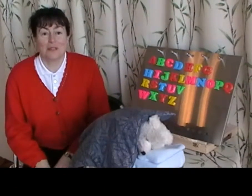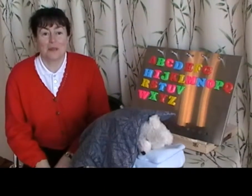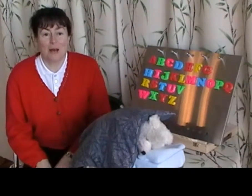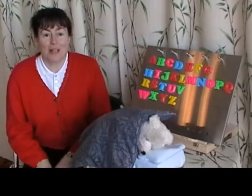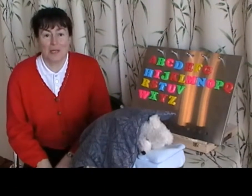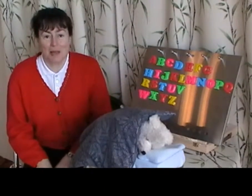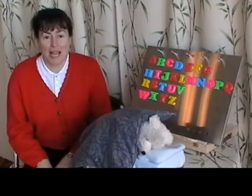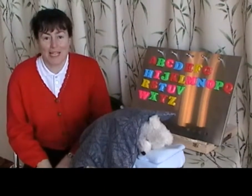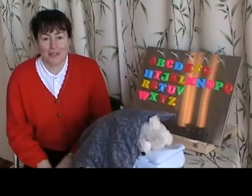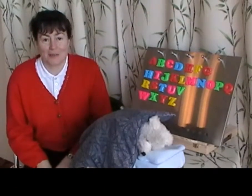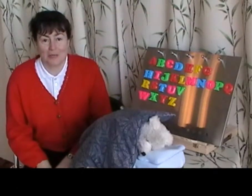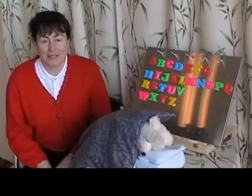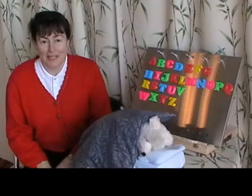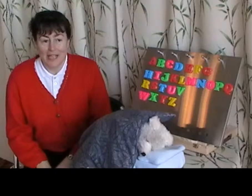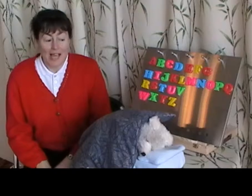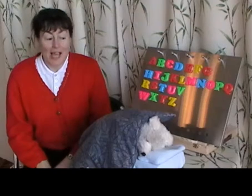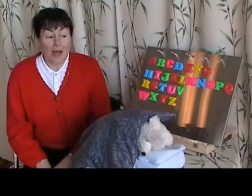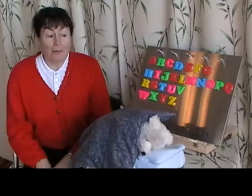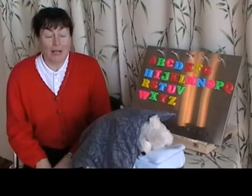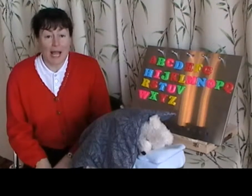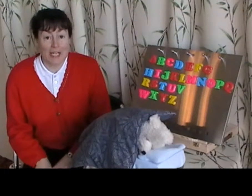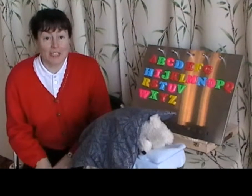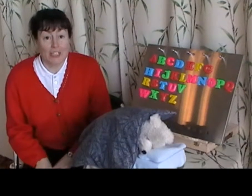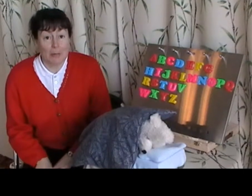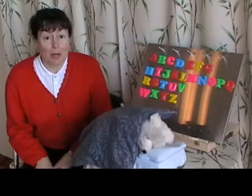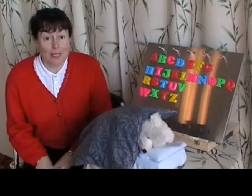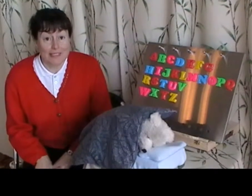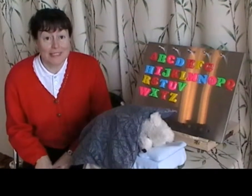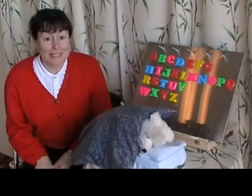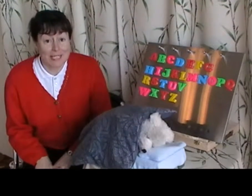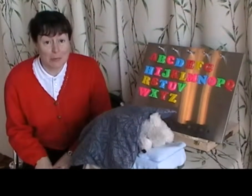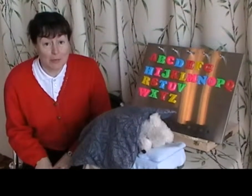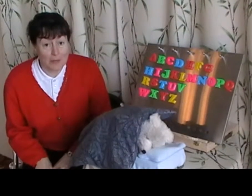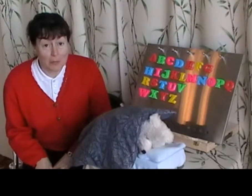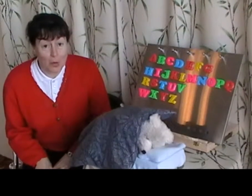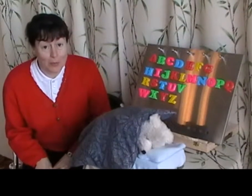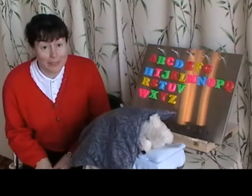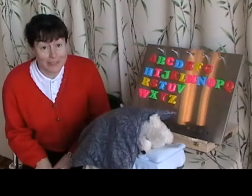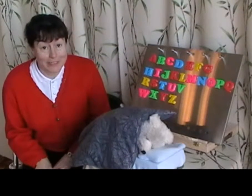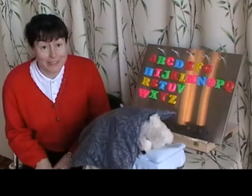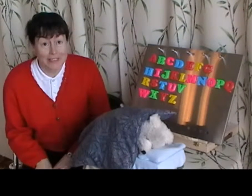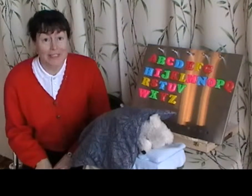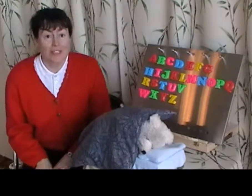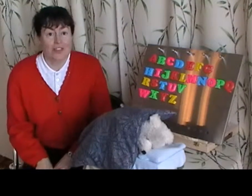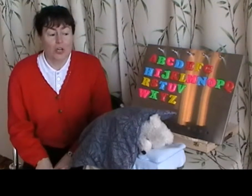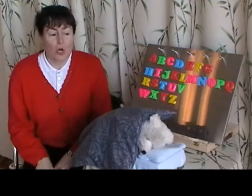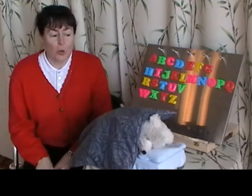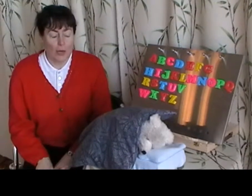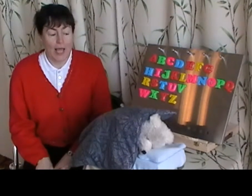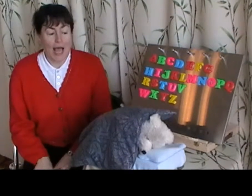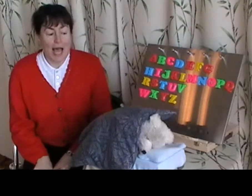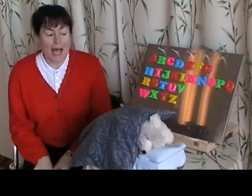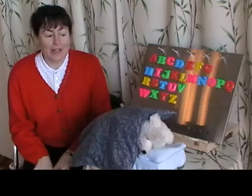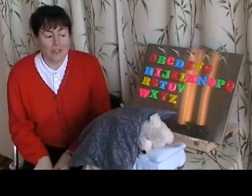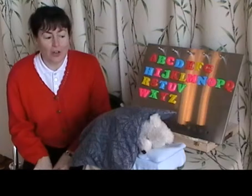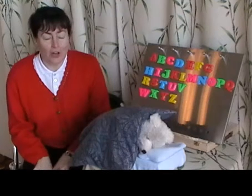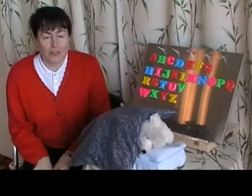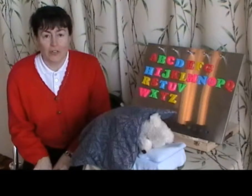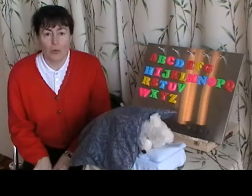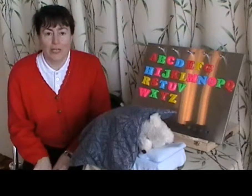along to the Barney Bear Club. Well, actually Barney's asleep at the moment, so I thought that we